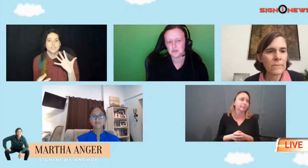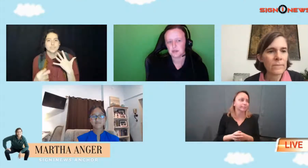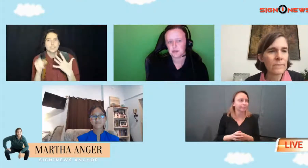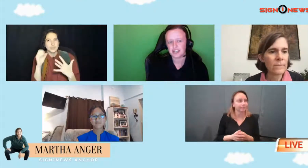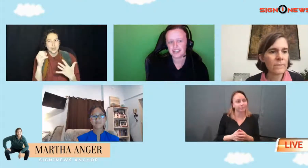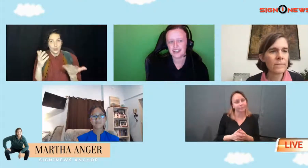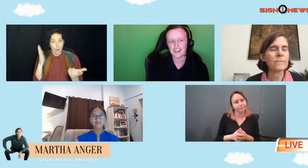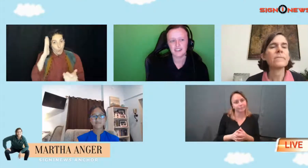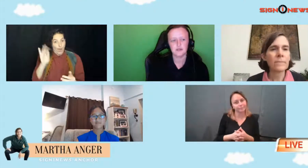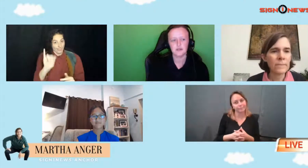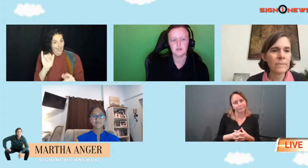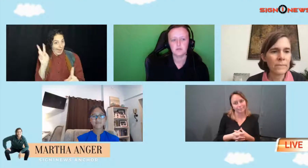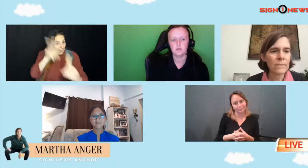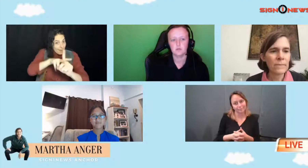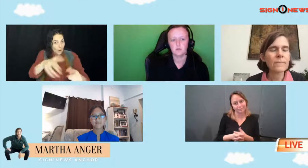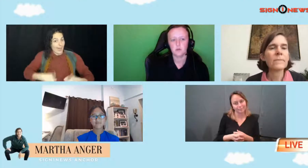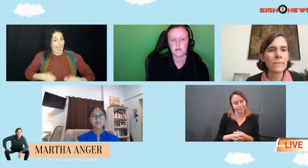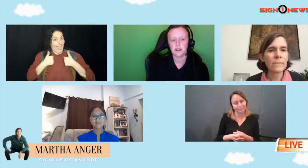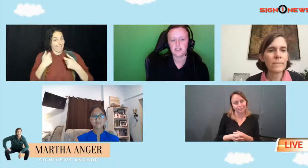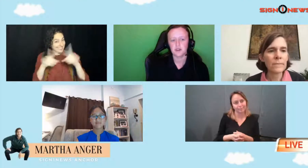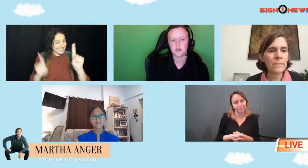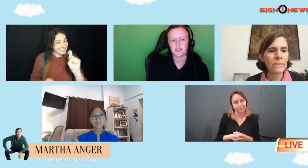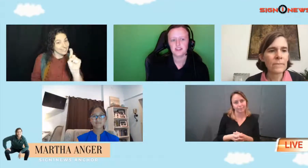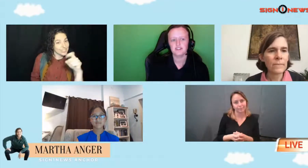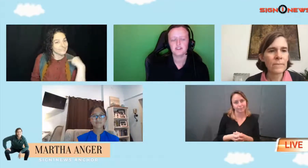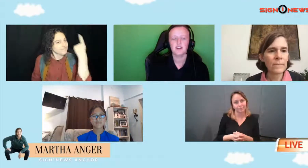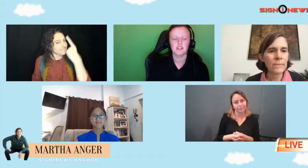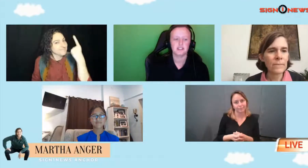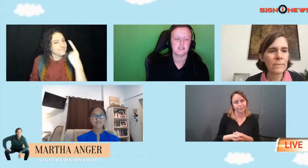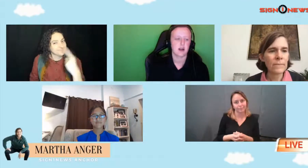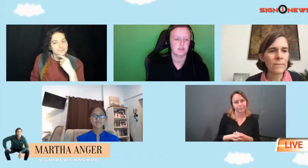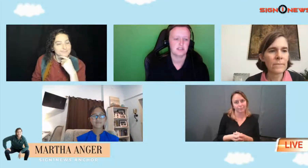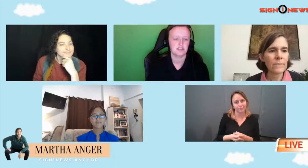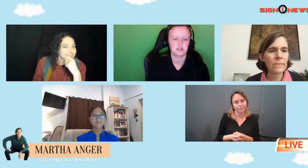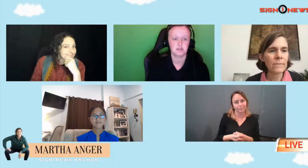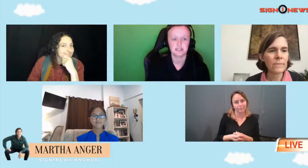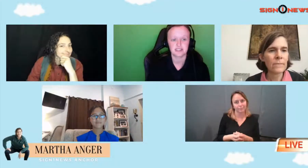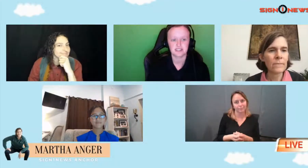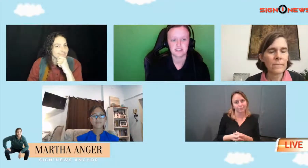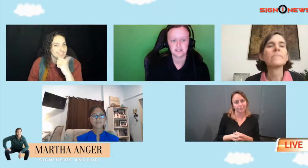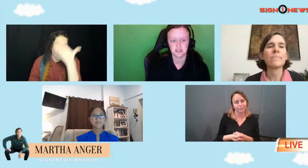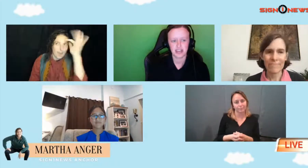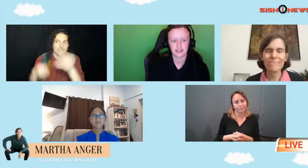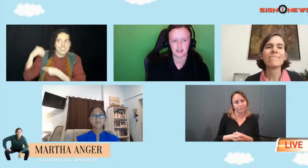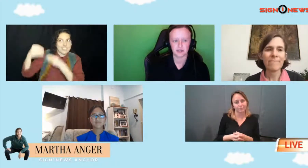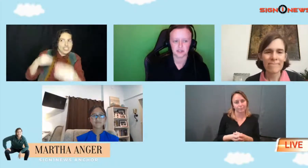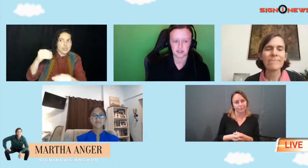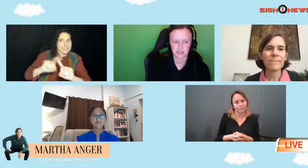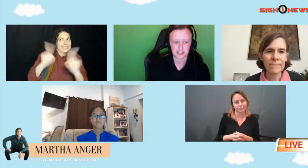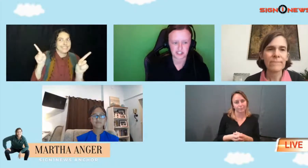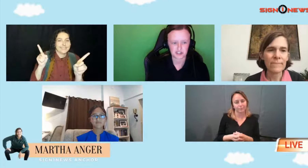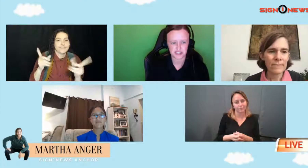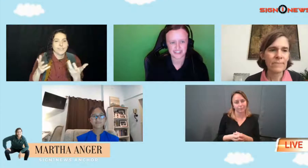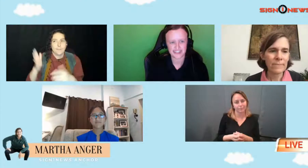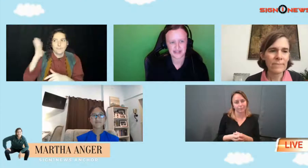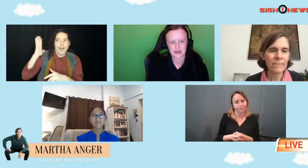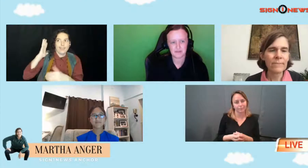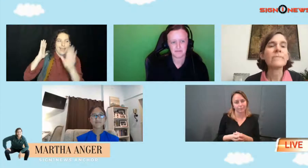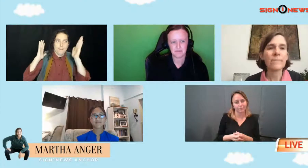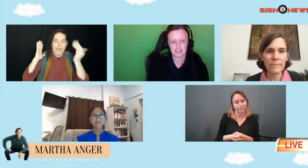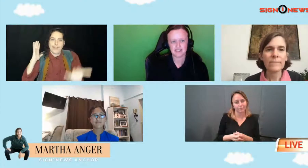there's lip reading. We want parents to know that there's all these options presented and available to their